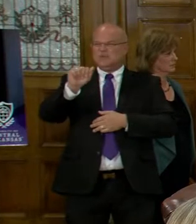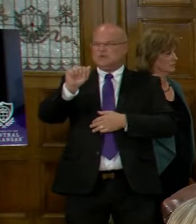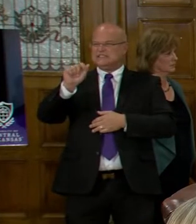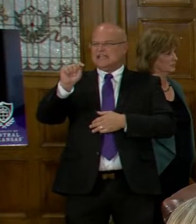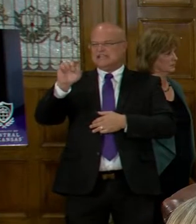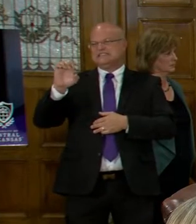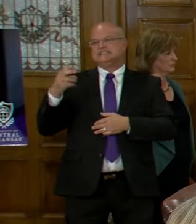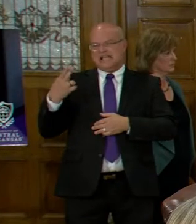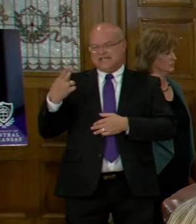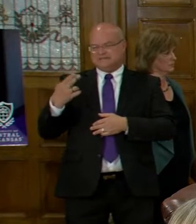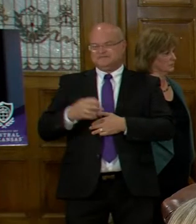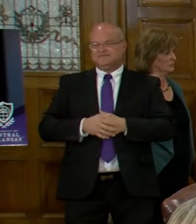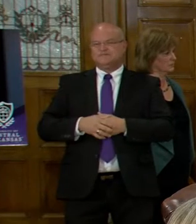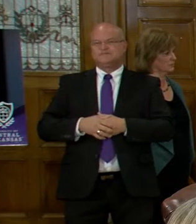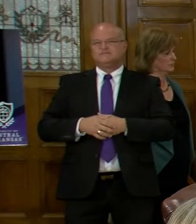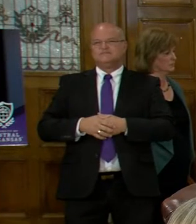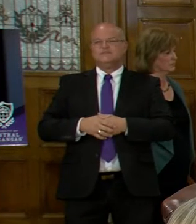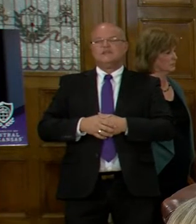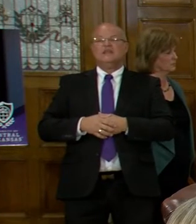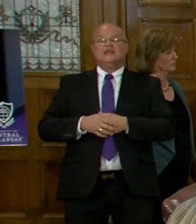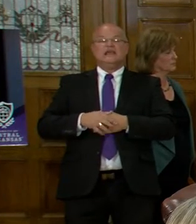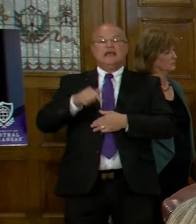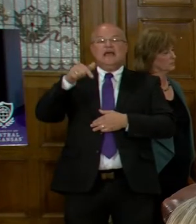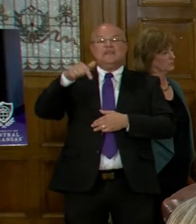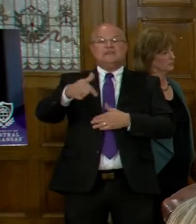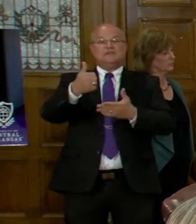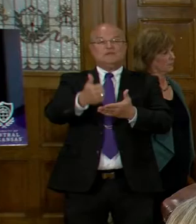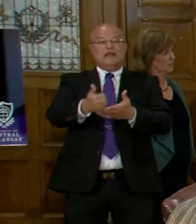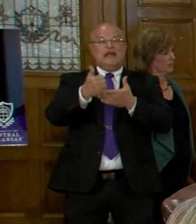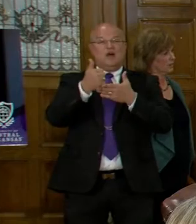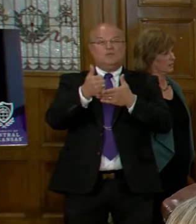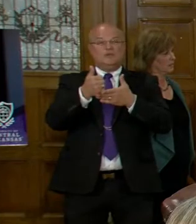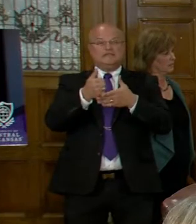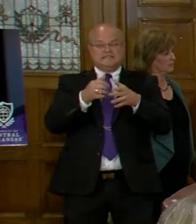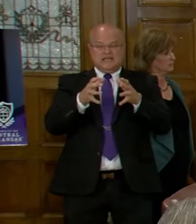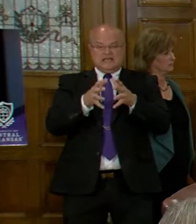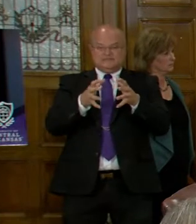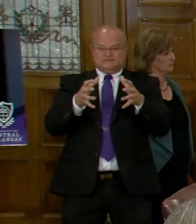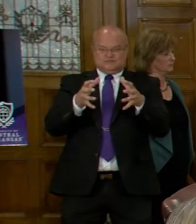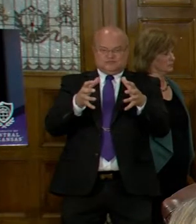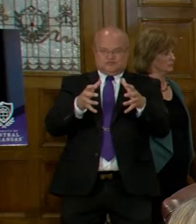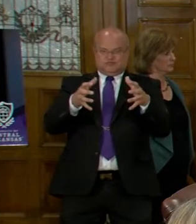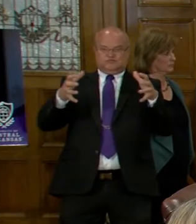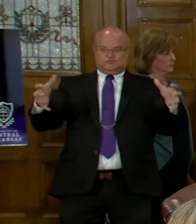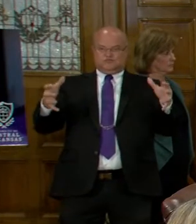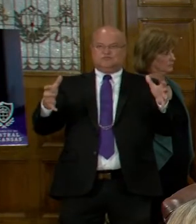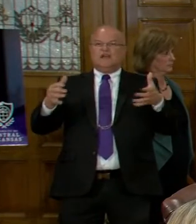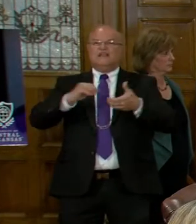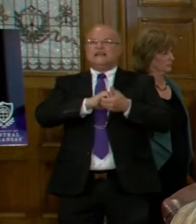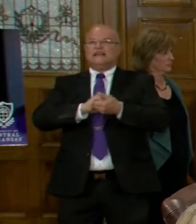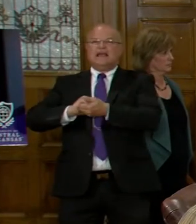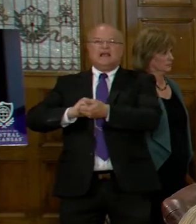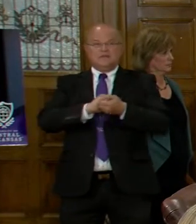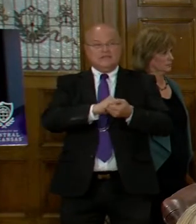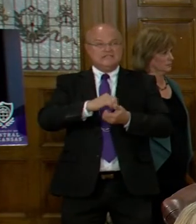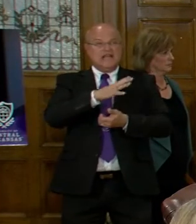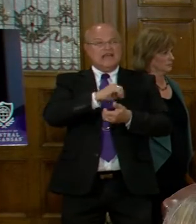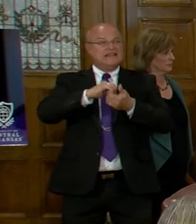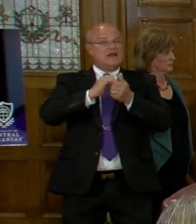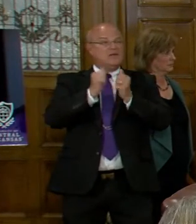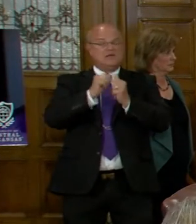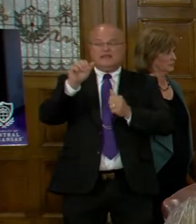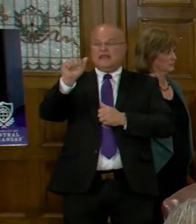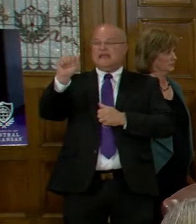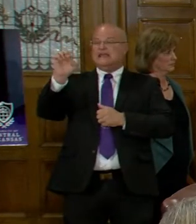Tech. The range will allow us to expand those efforts and to broaden the collaboration. The collaboration